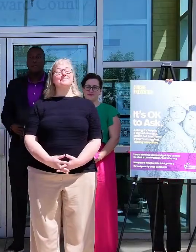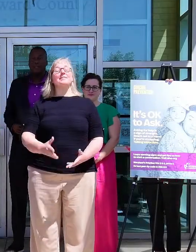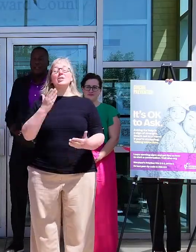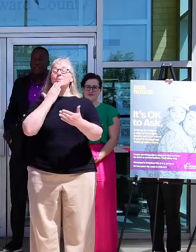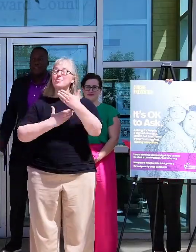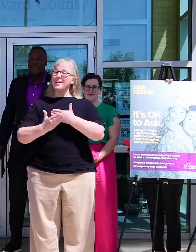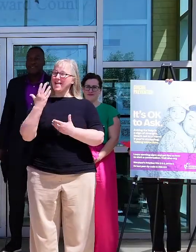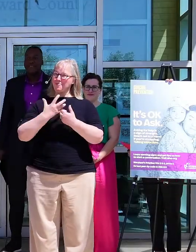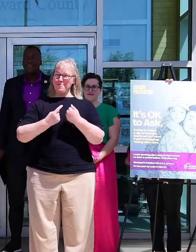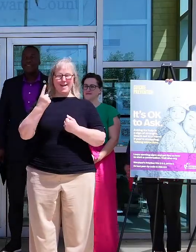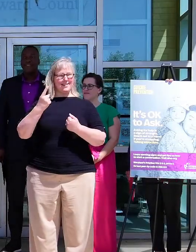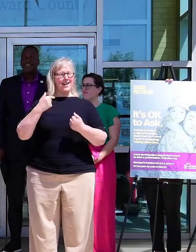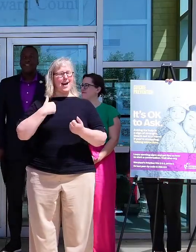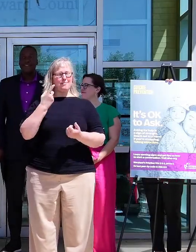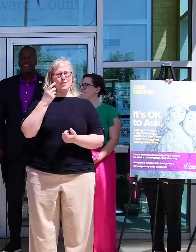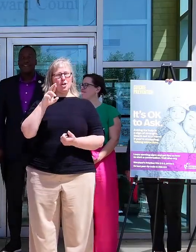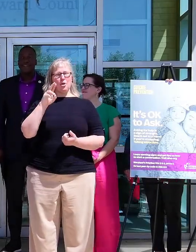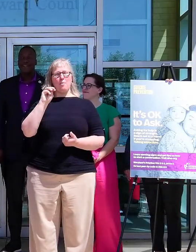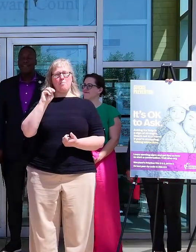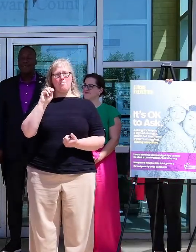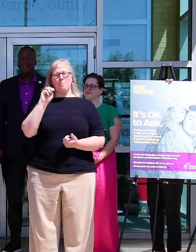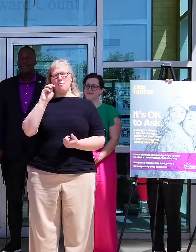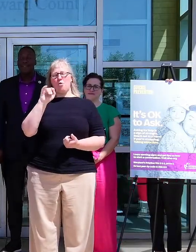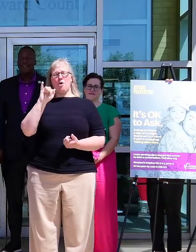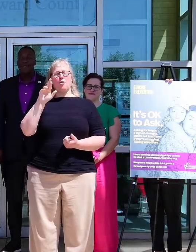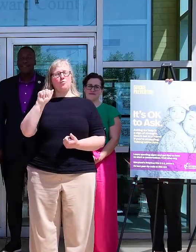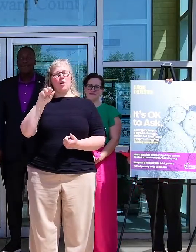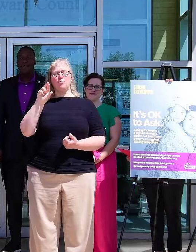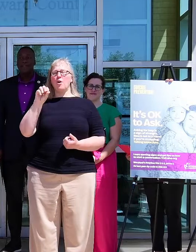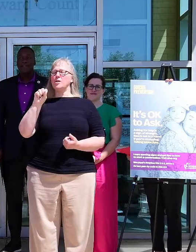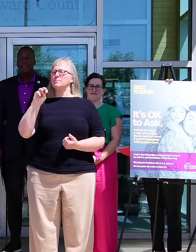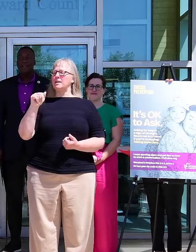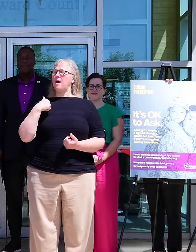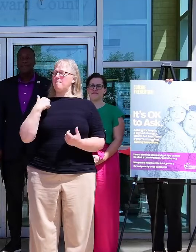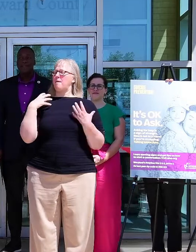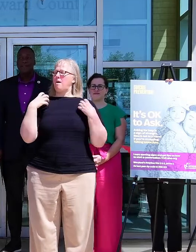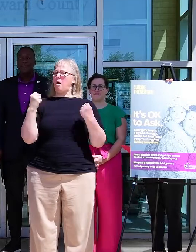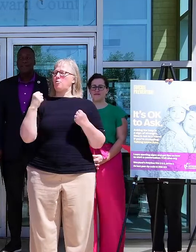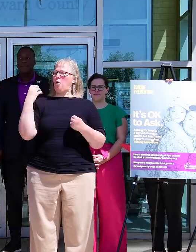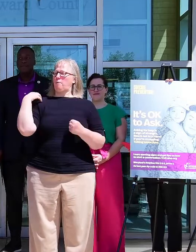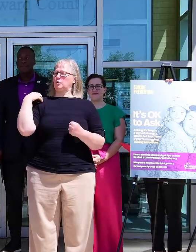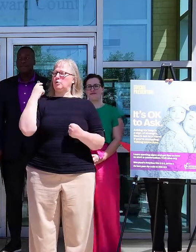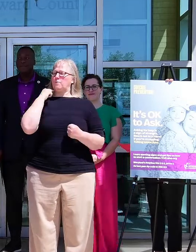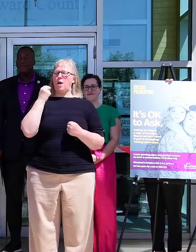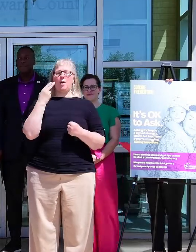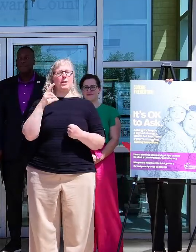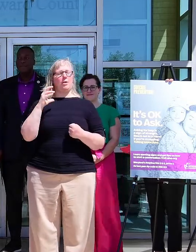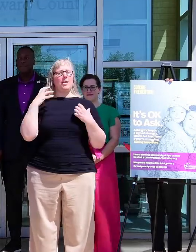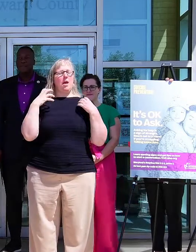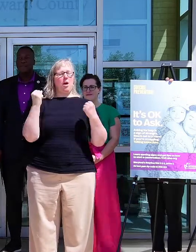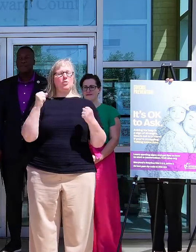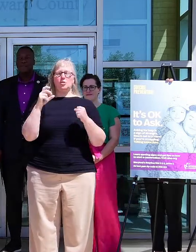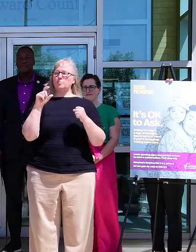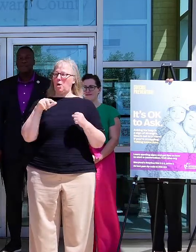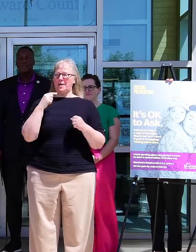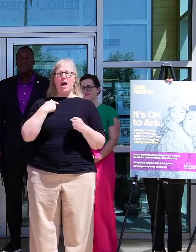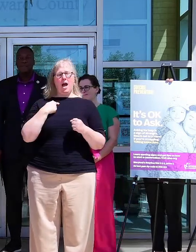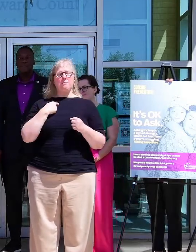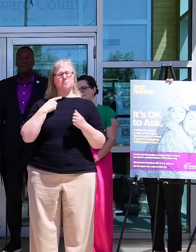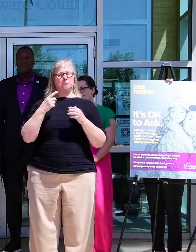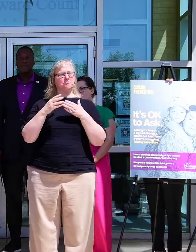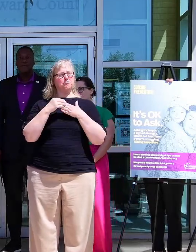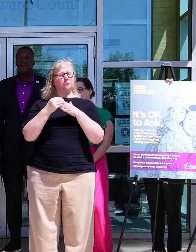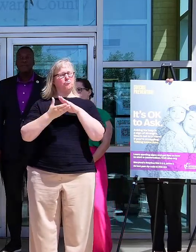Good morning, everyone. I'm Dr. Maura Rossman. I'm the health officer for Howard County Health Department and emceeing this event. Thank